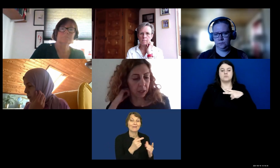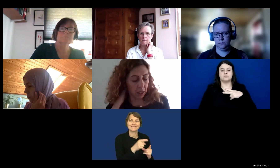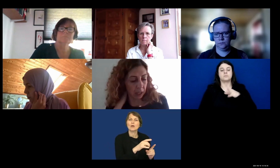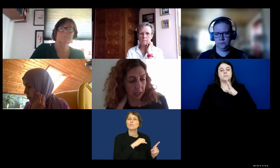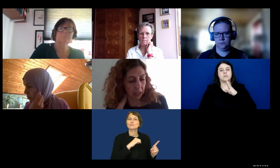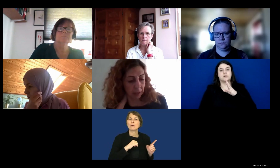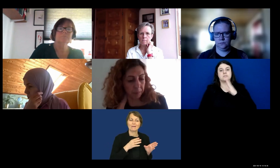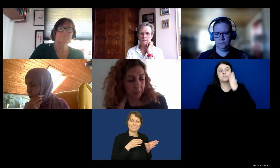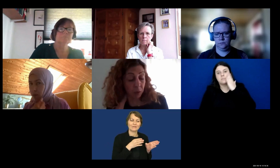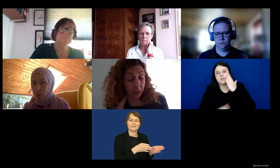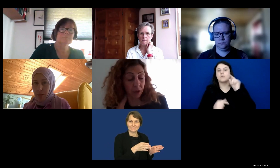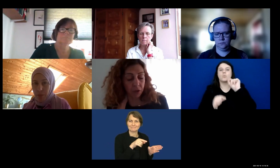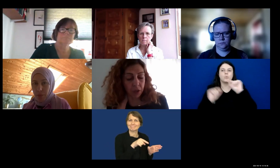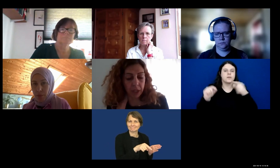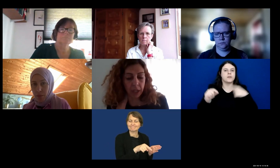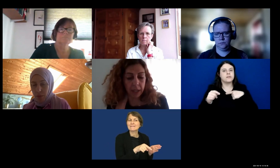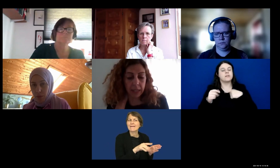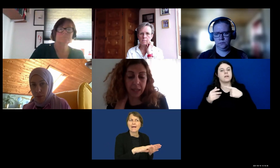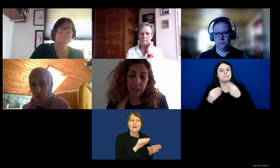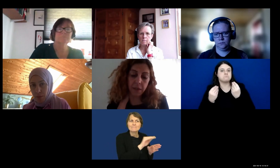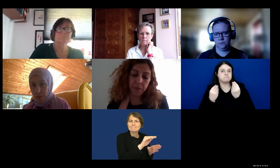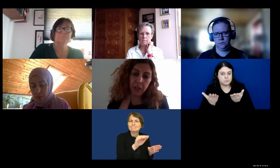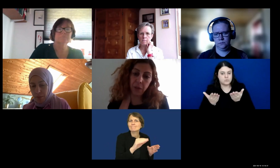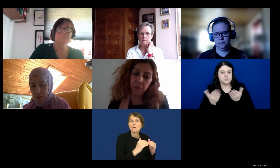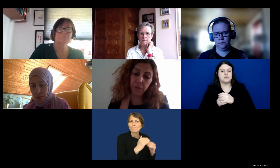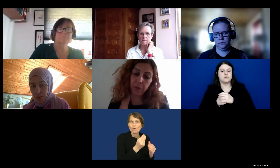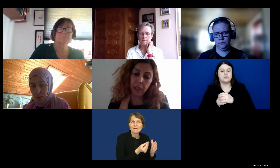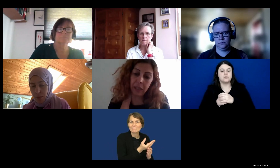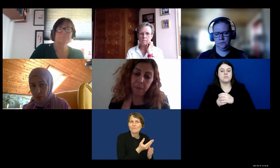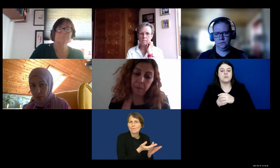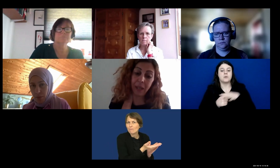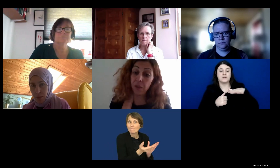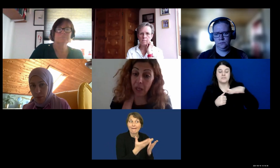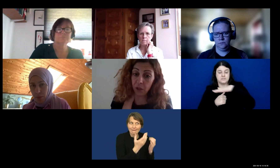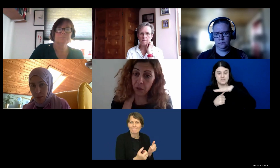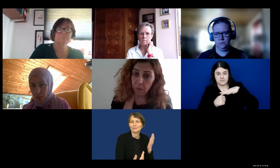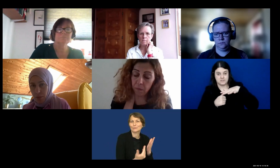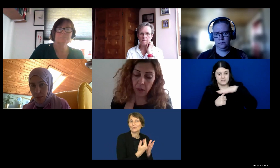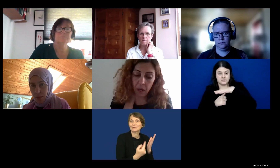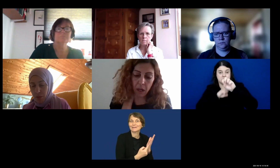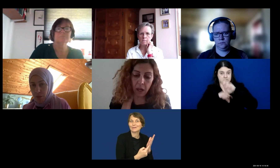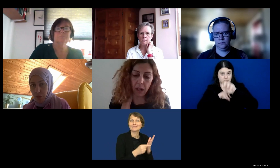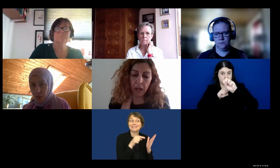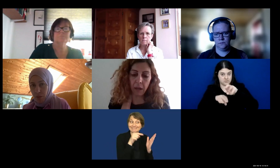available new technologies is in the field of education.